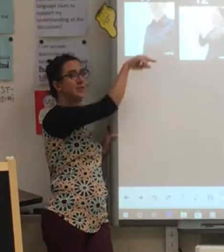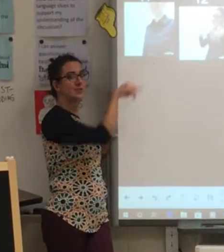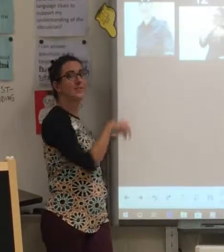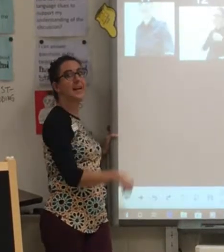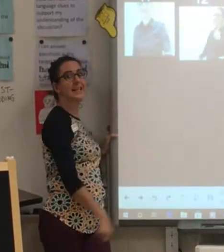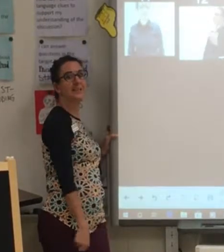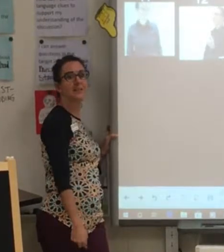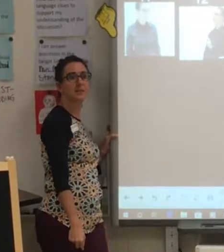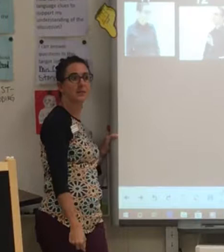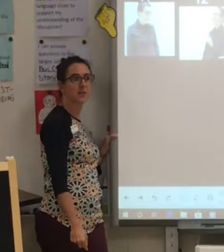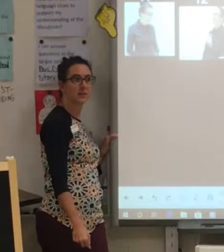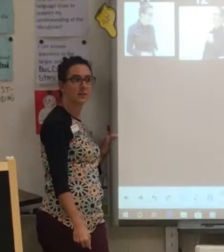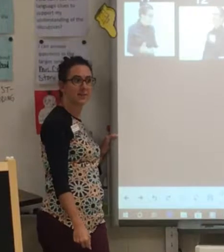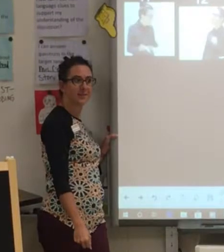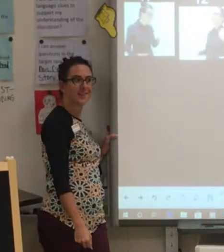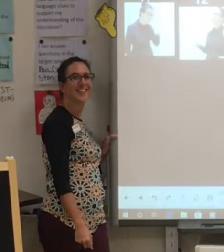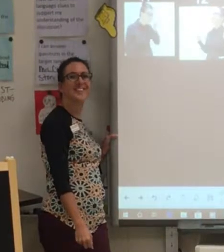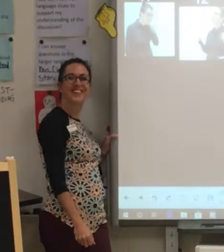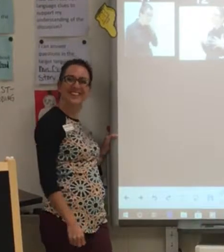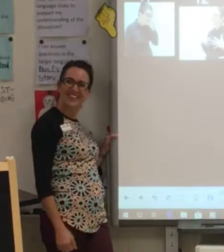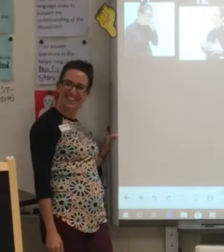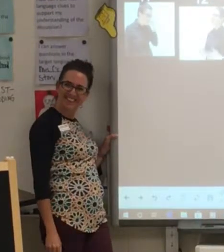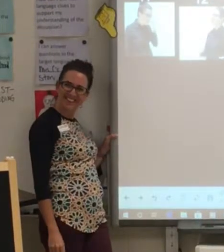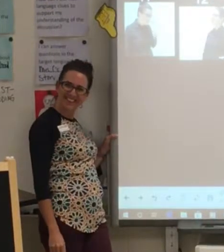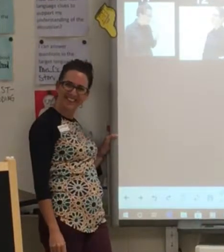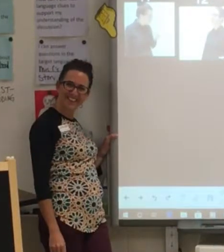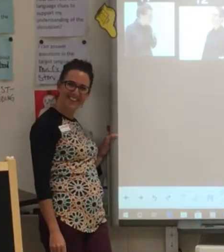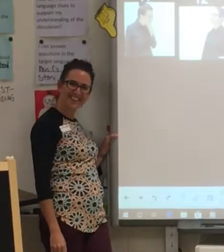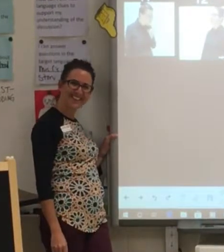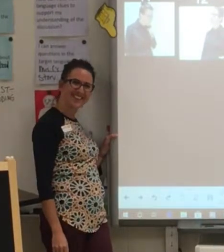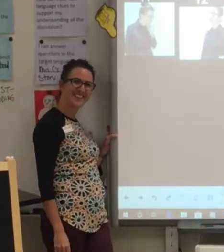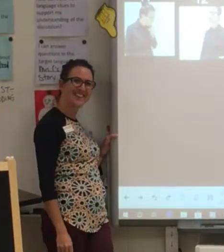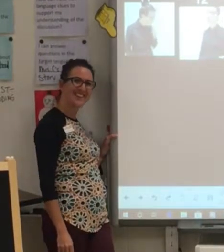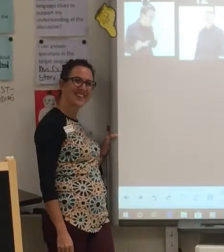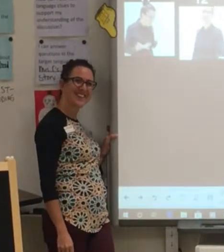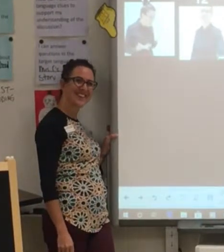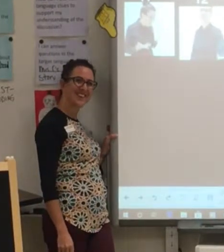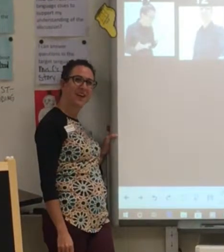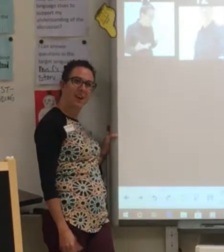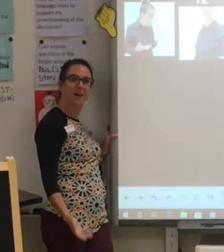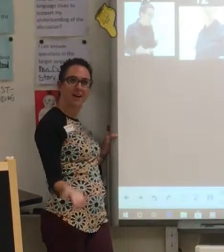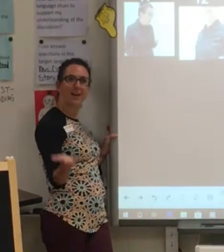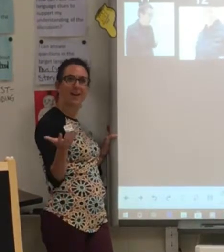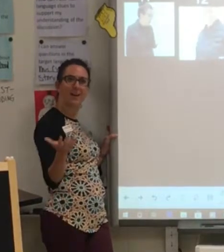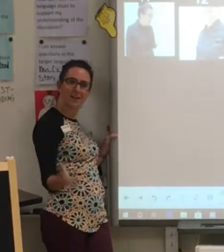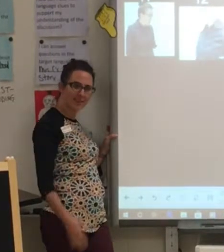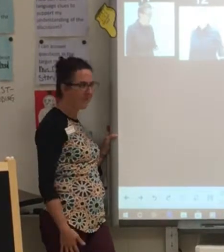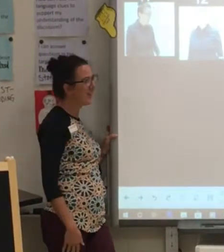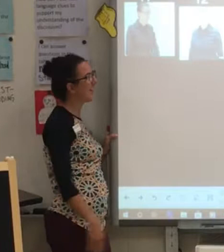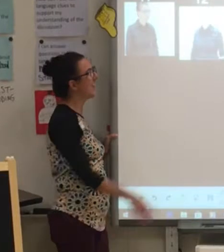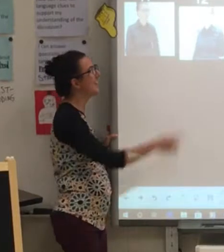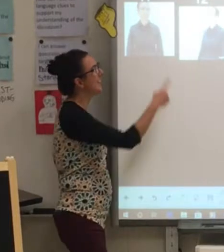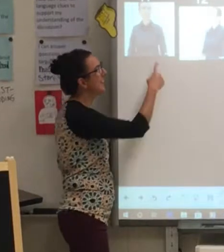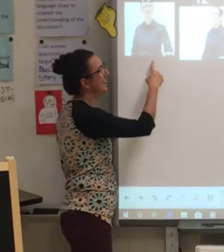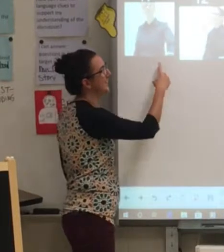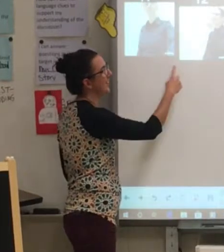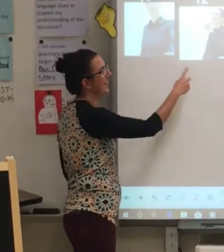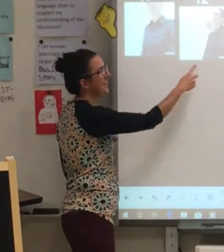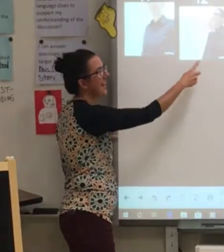actually signed? My My mom mom said- said, what's My wrong? mom said, Stacy, What's wrong? Very good. Alright,